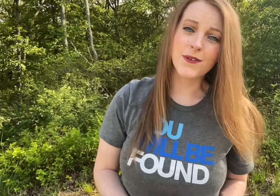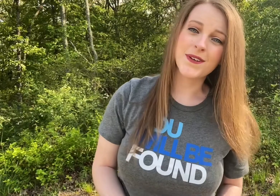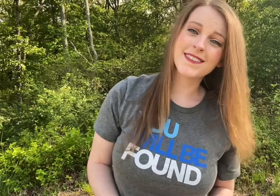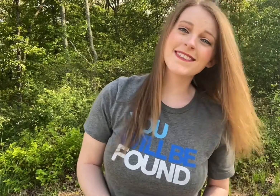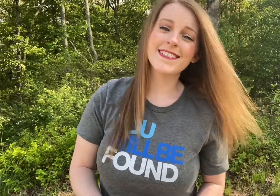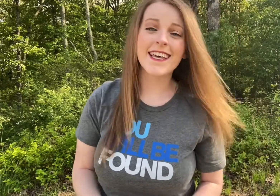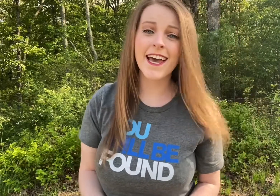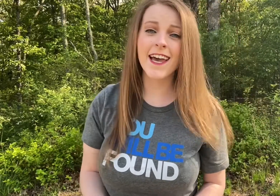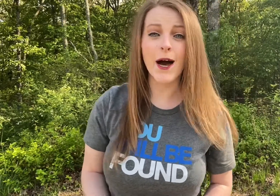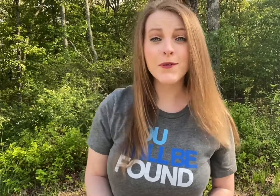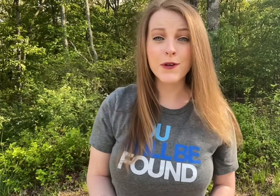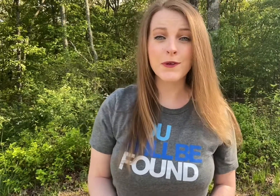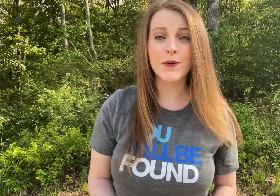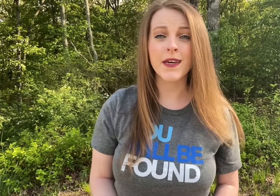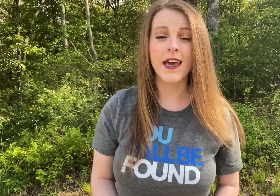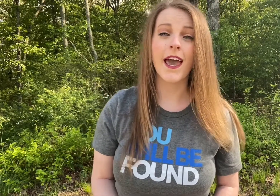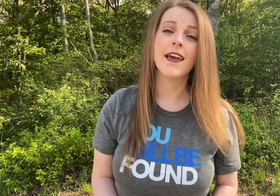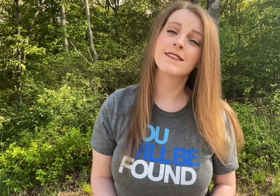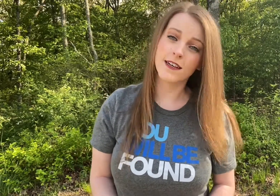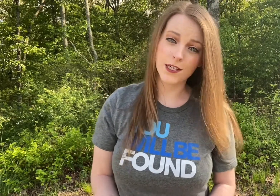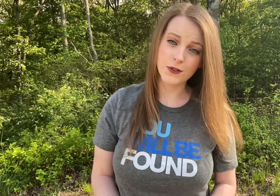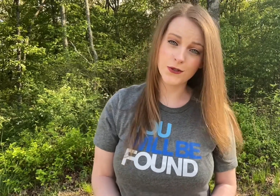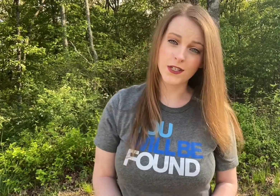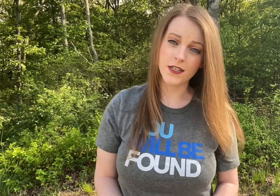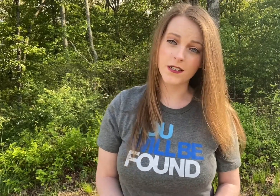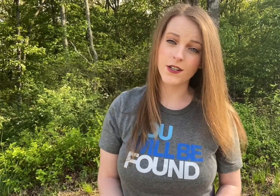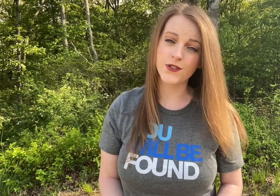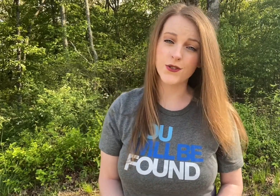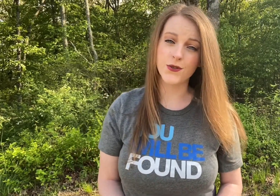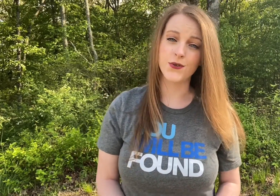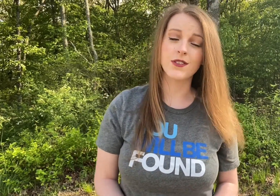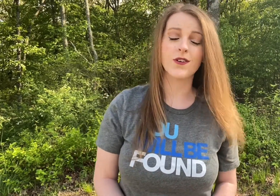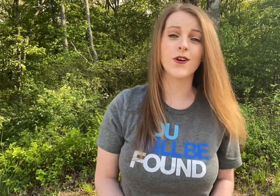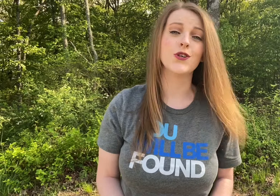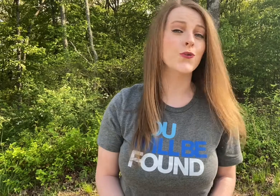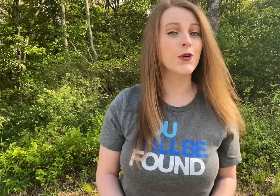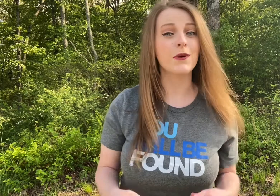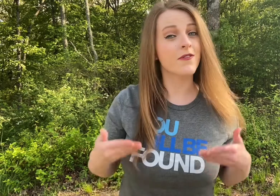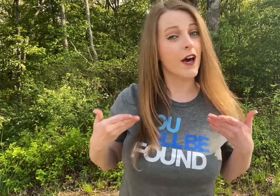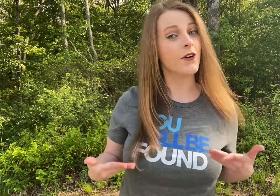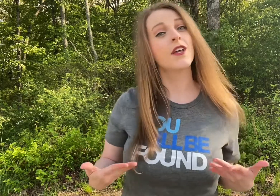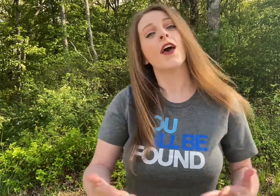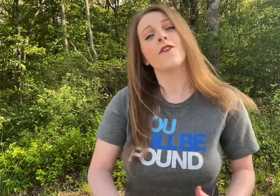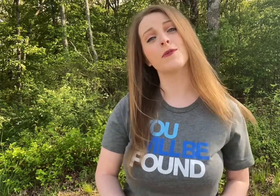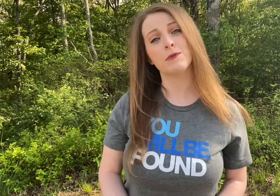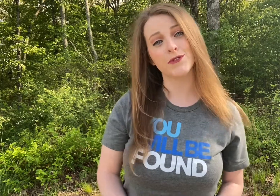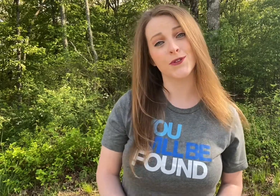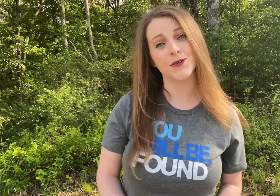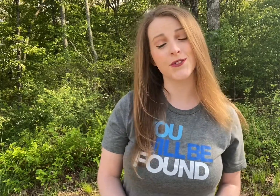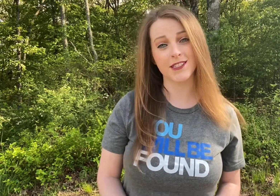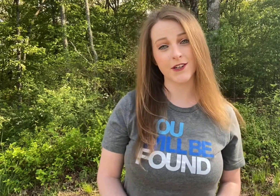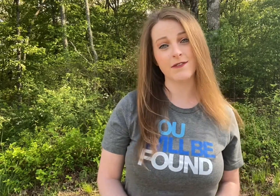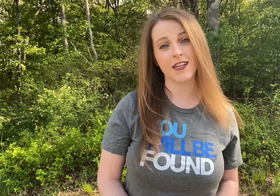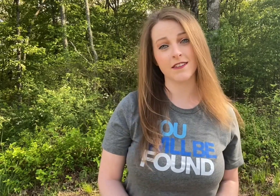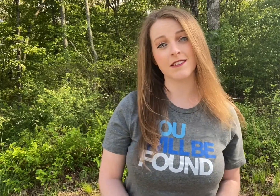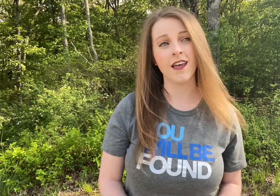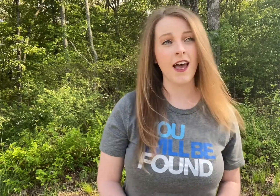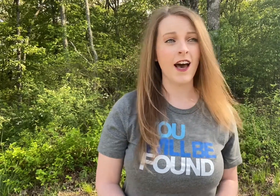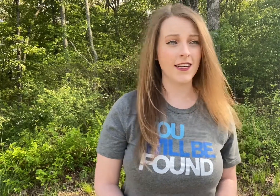everyone. Today I'm going to be doing a sign language routine to the song You Will Be Found from the musical Dear Evan Hansen. I